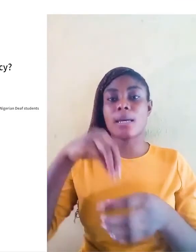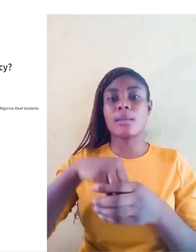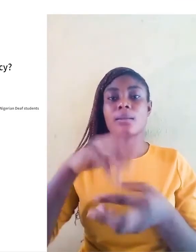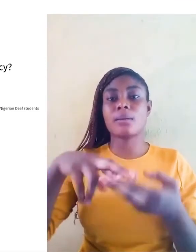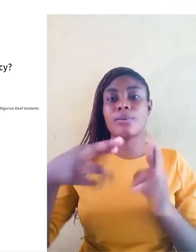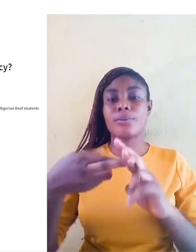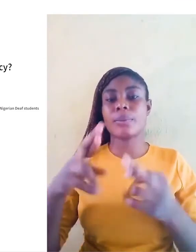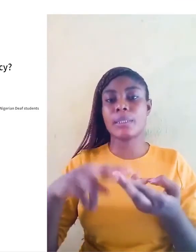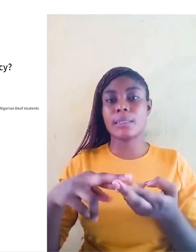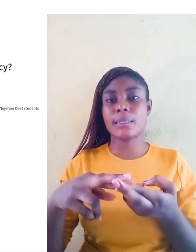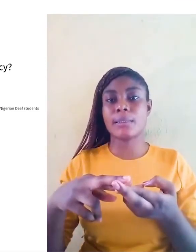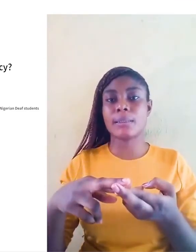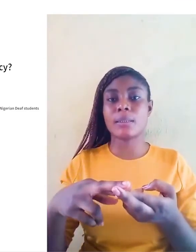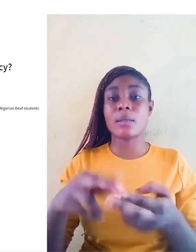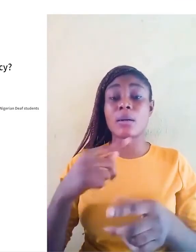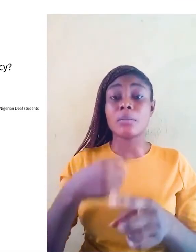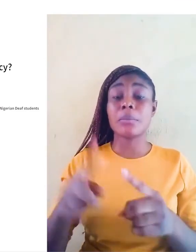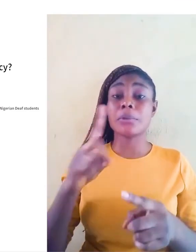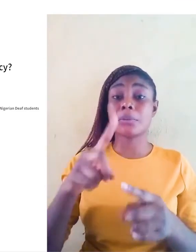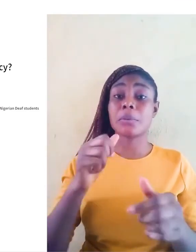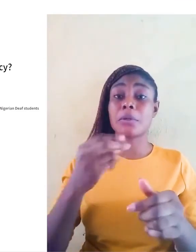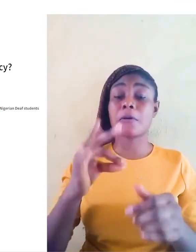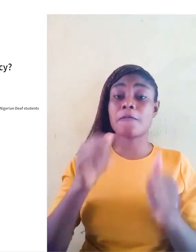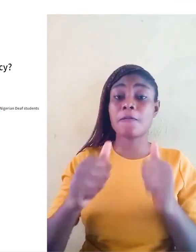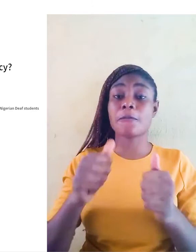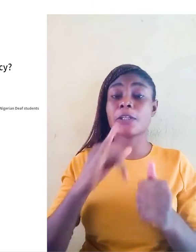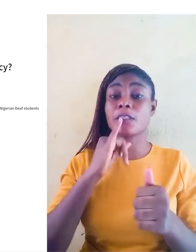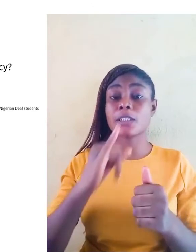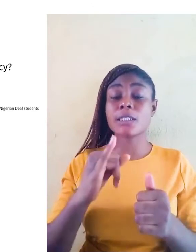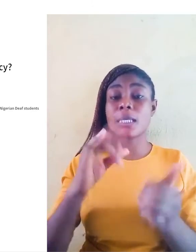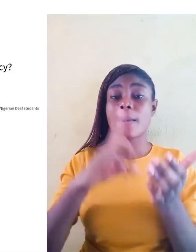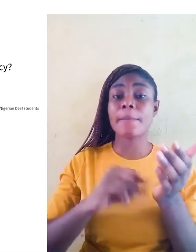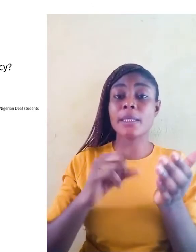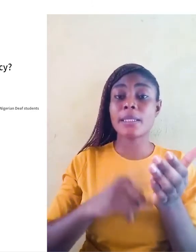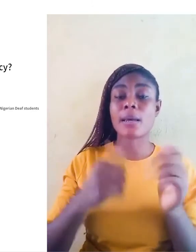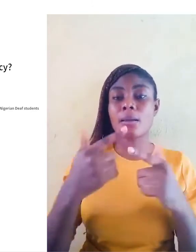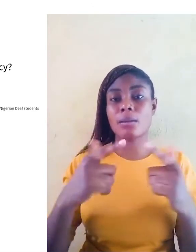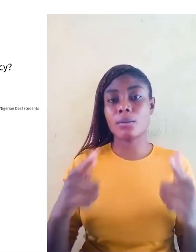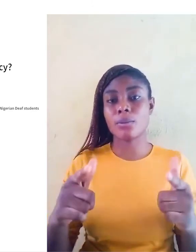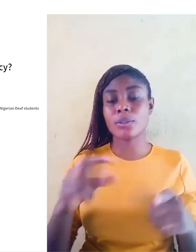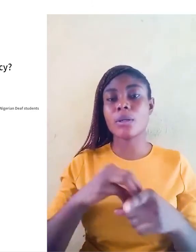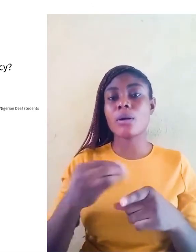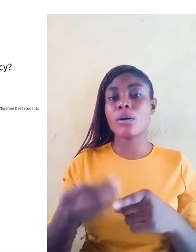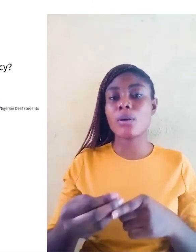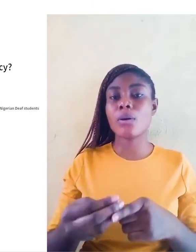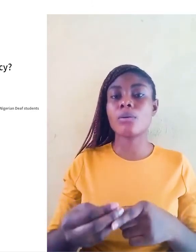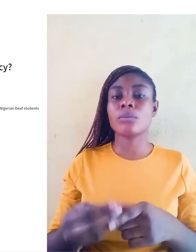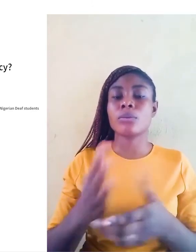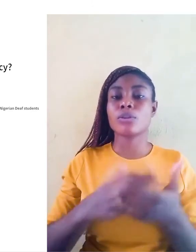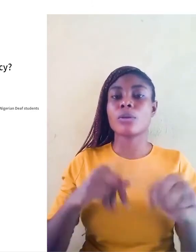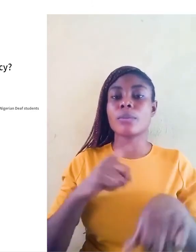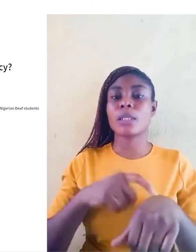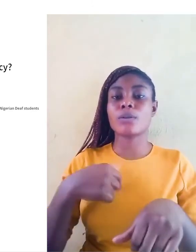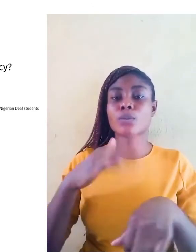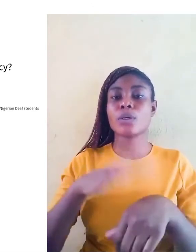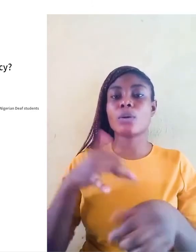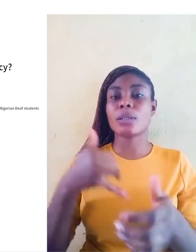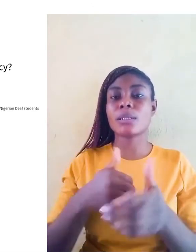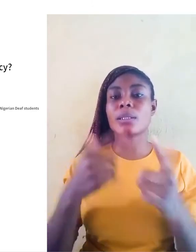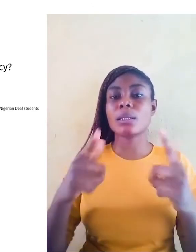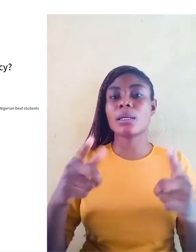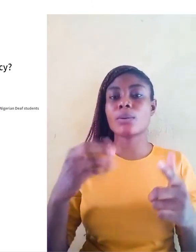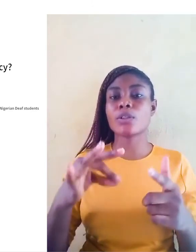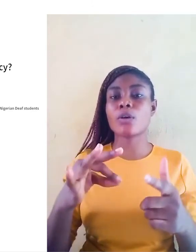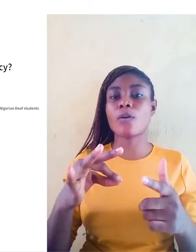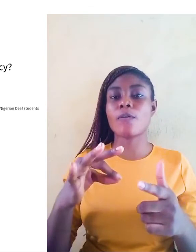interrelated, one of which is immediate language, or sometimes we call it language